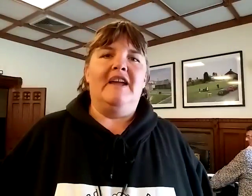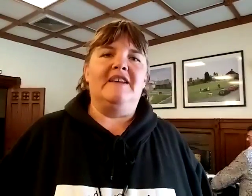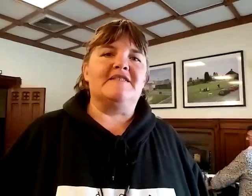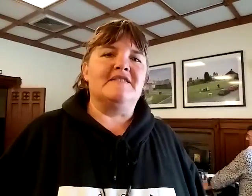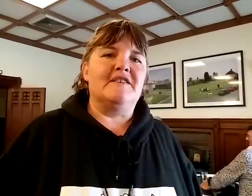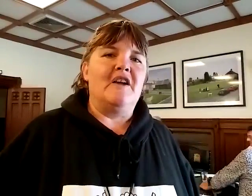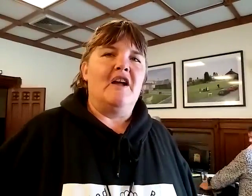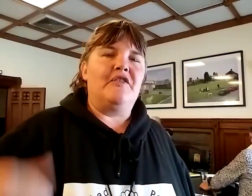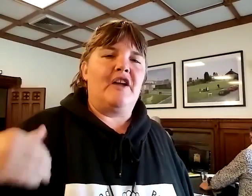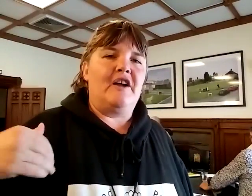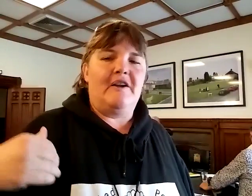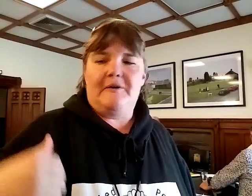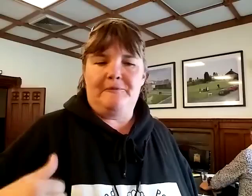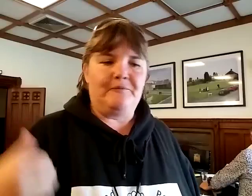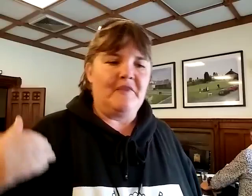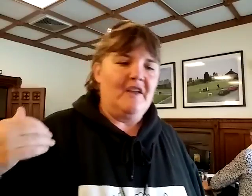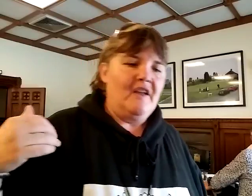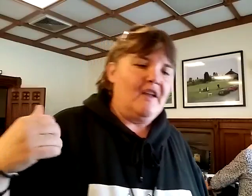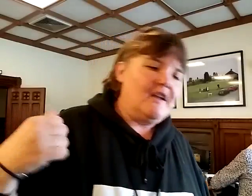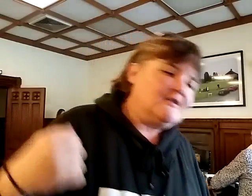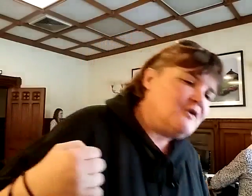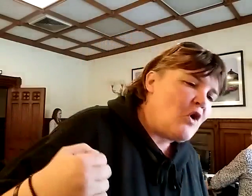arrive. Right. It's the